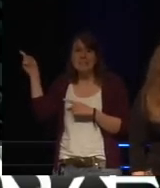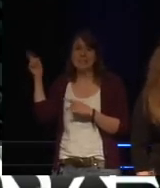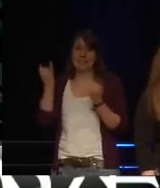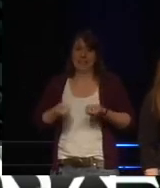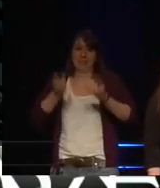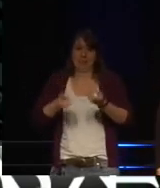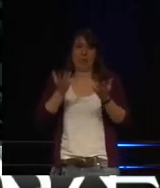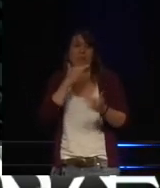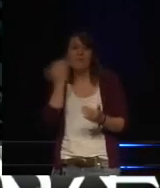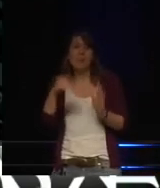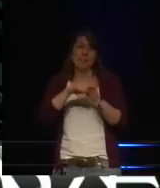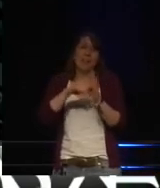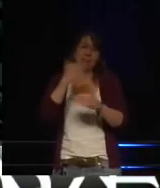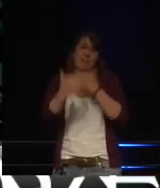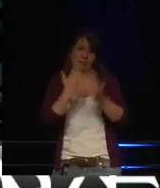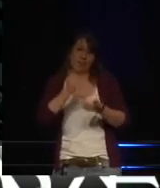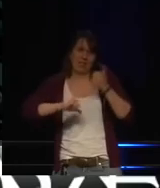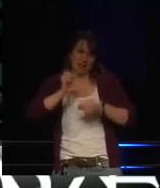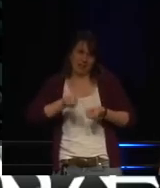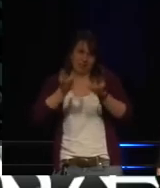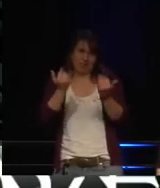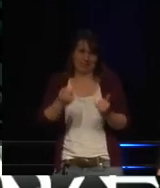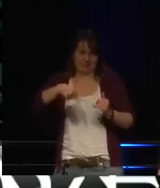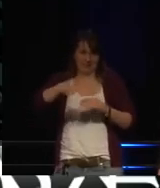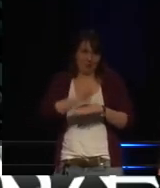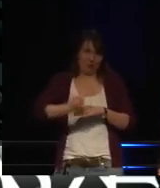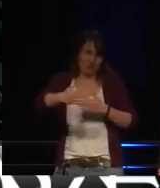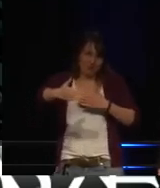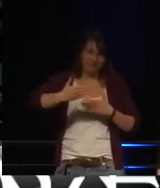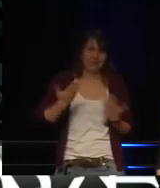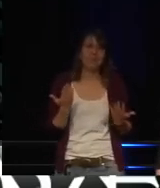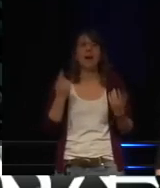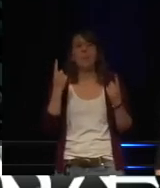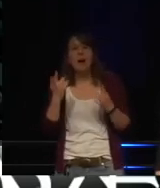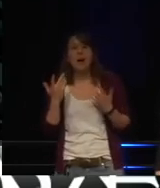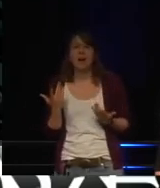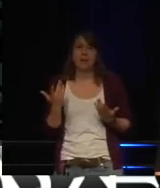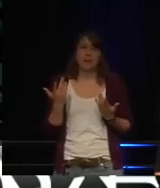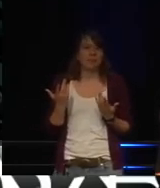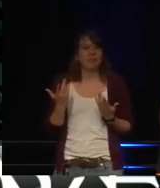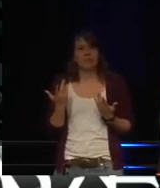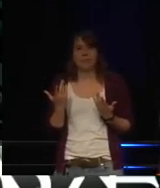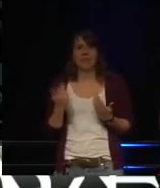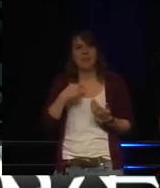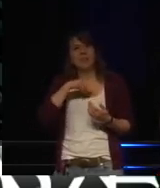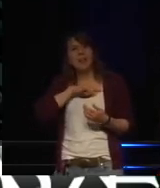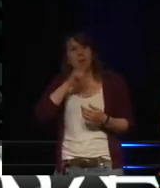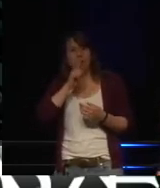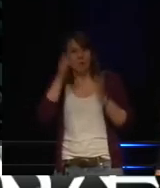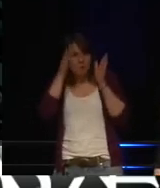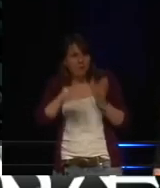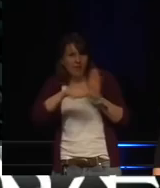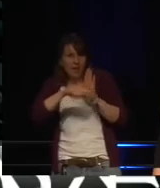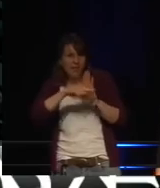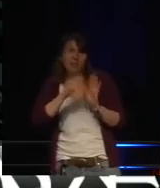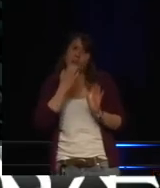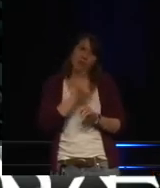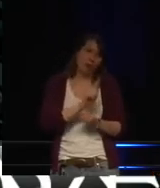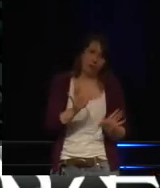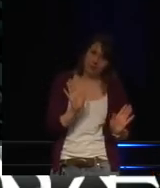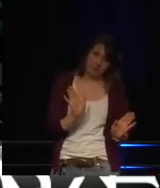in this next hour, but I don't want to talk only about negative things. So, you can